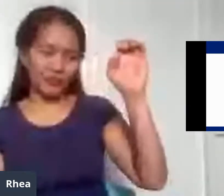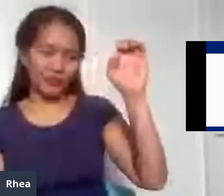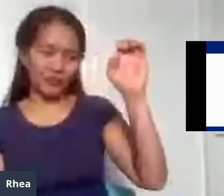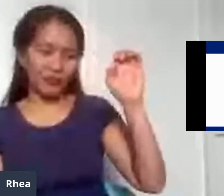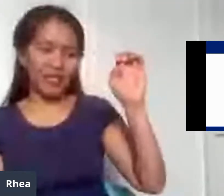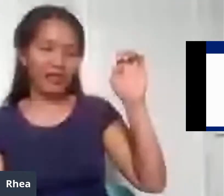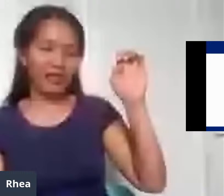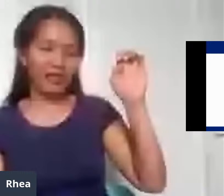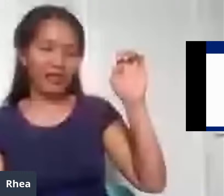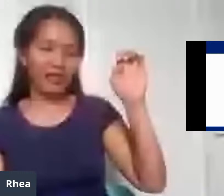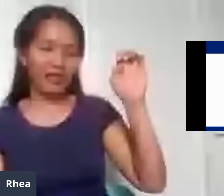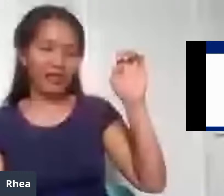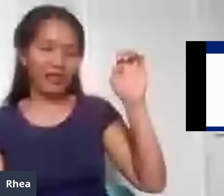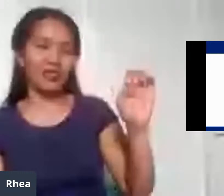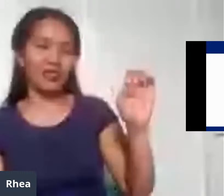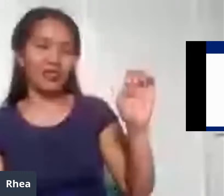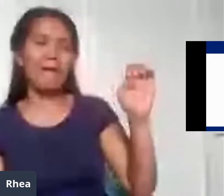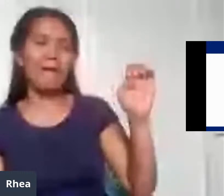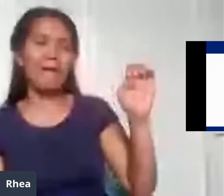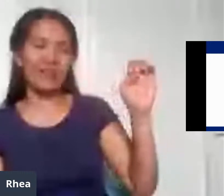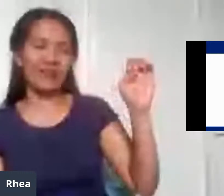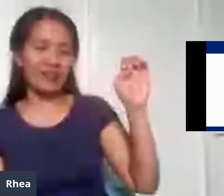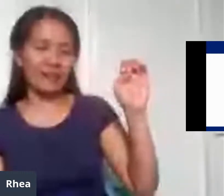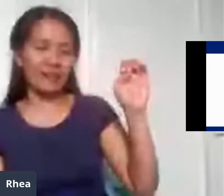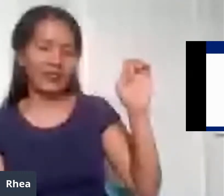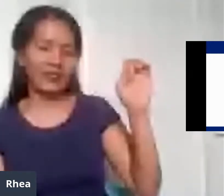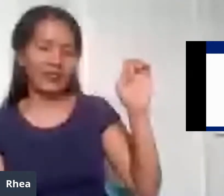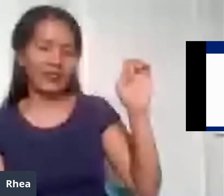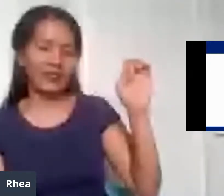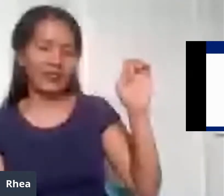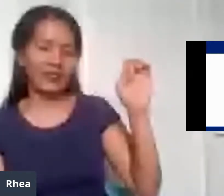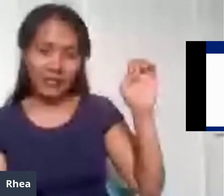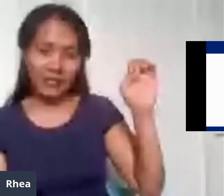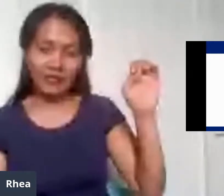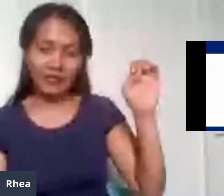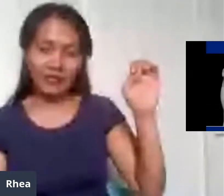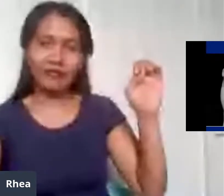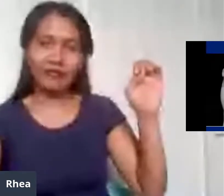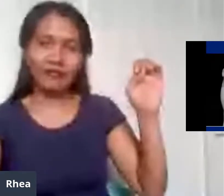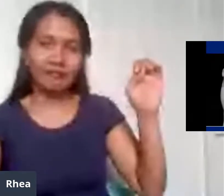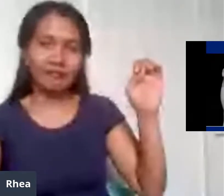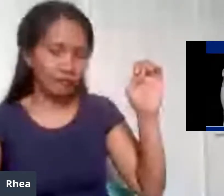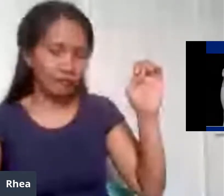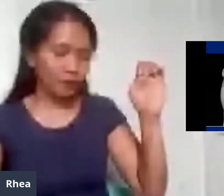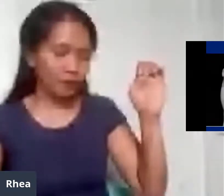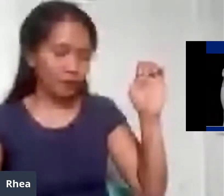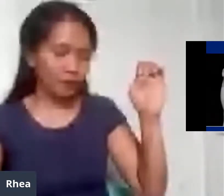The four fingers will do that like this and touch the thumb. That's letter E.